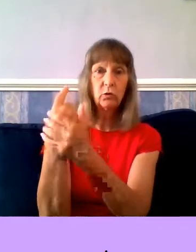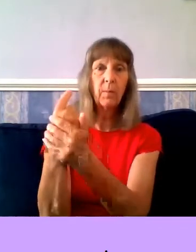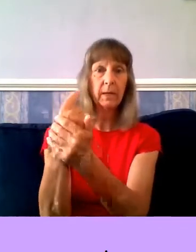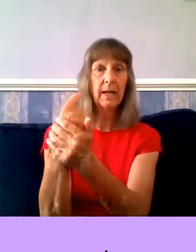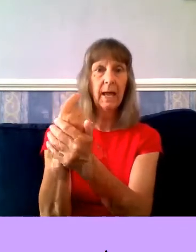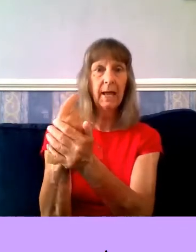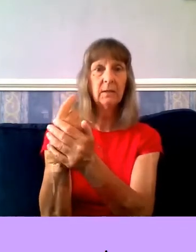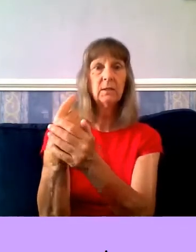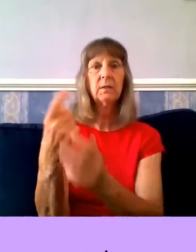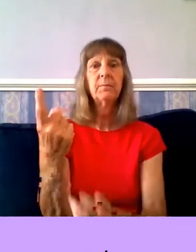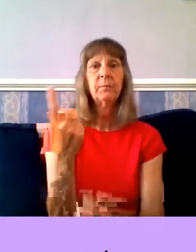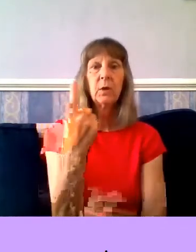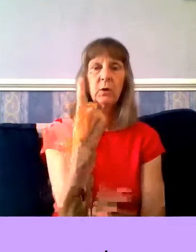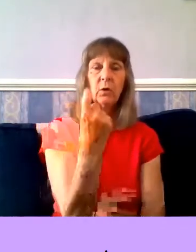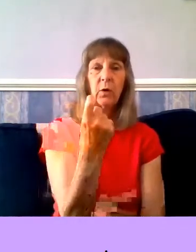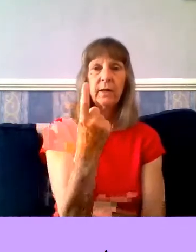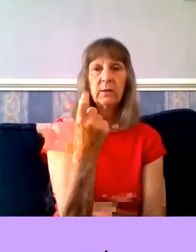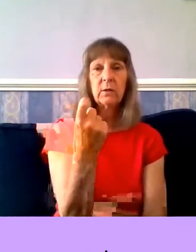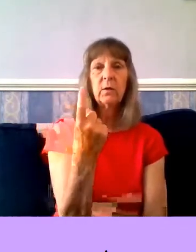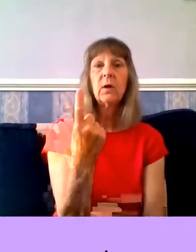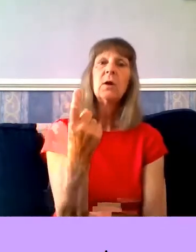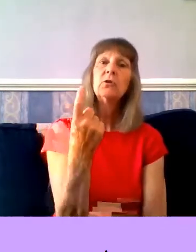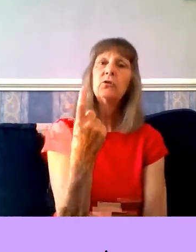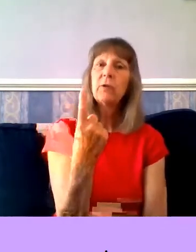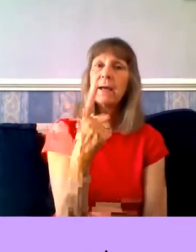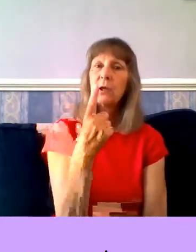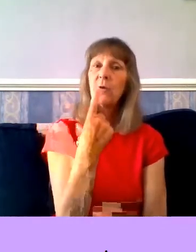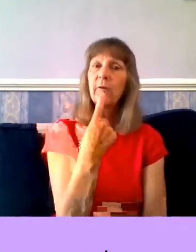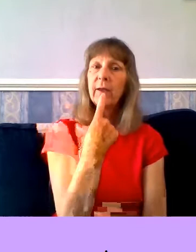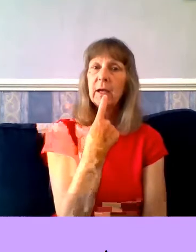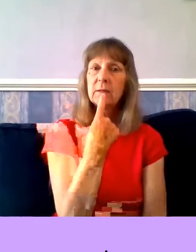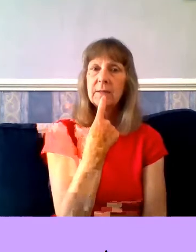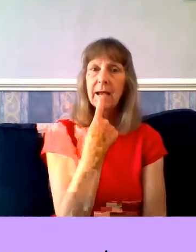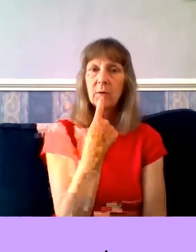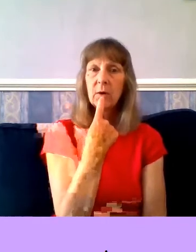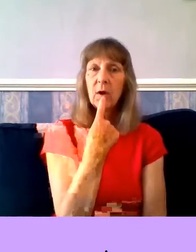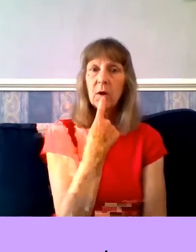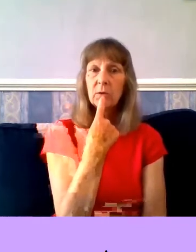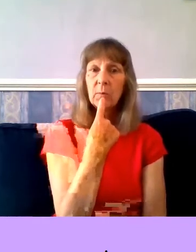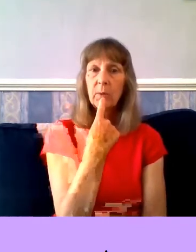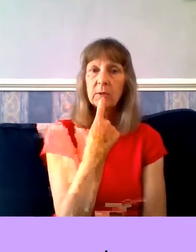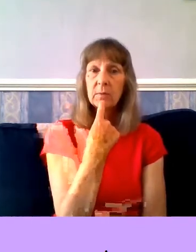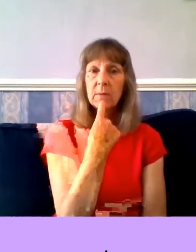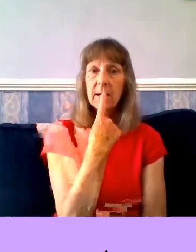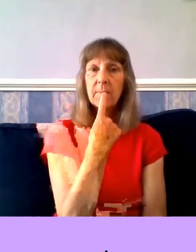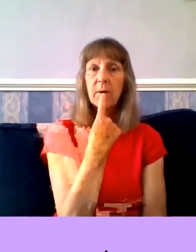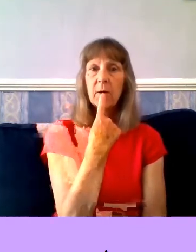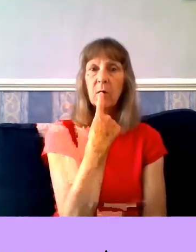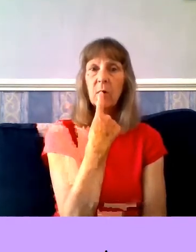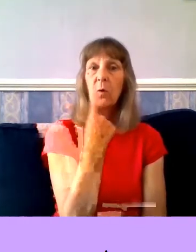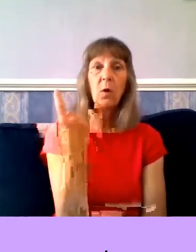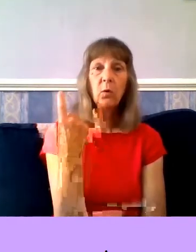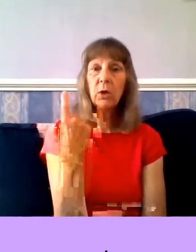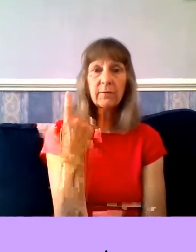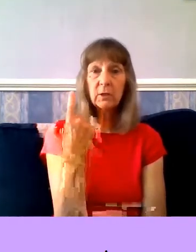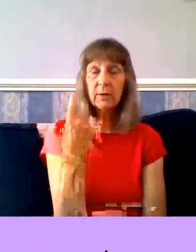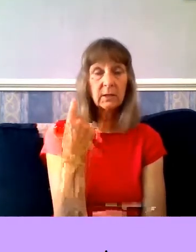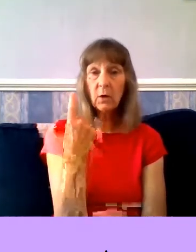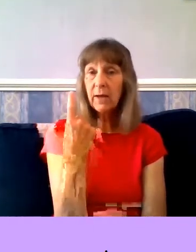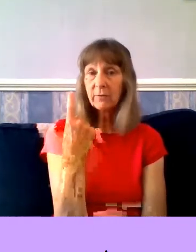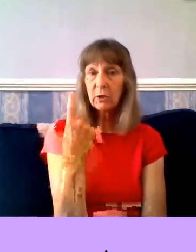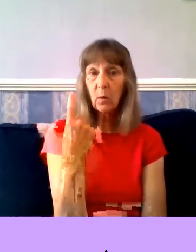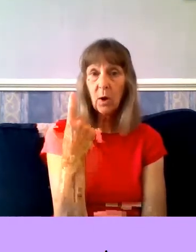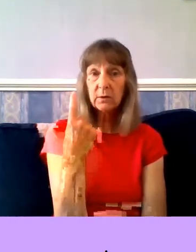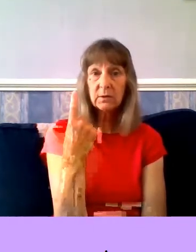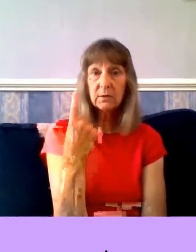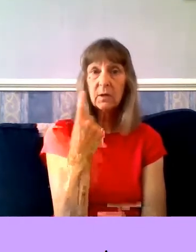is your dominant hand, you're going to drag your finger down on your bottom lip. All you have to do is